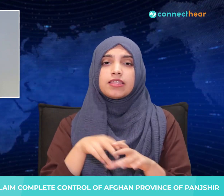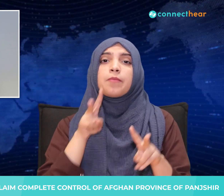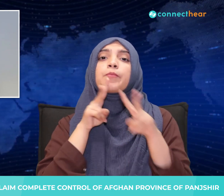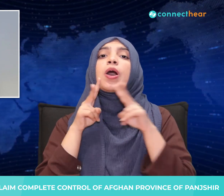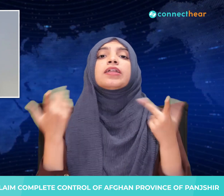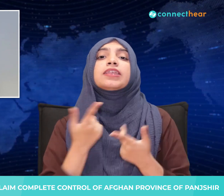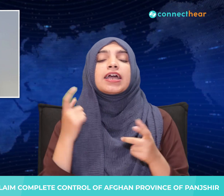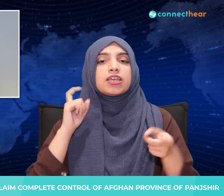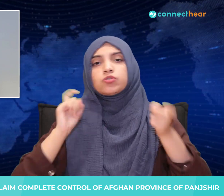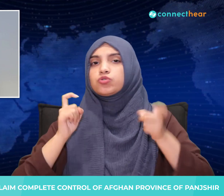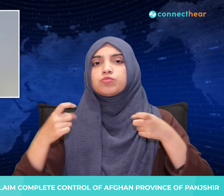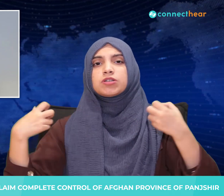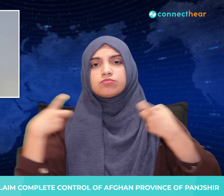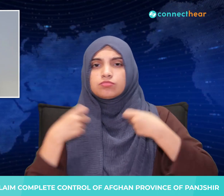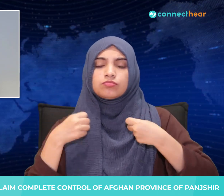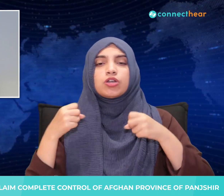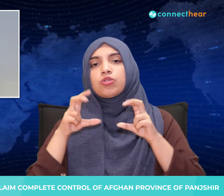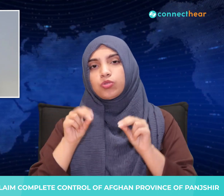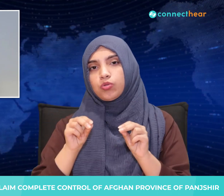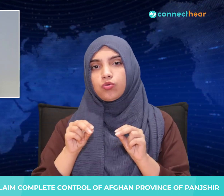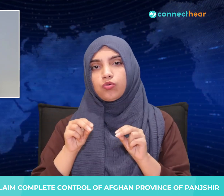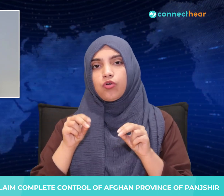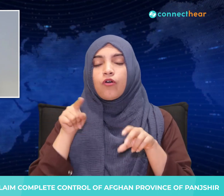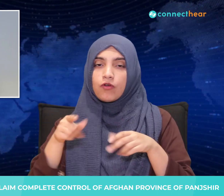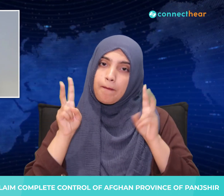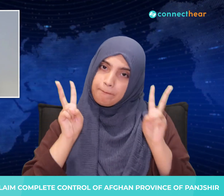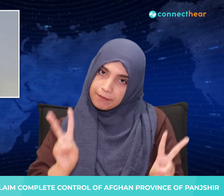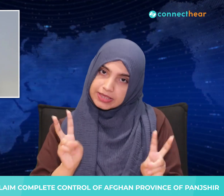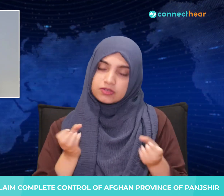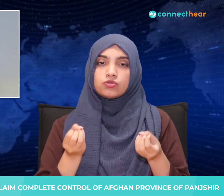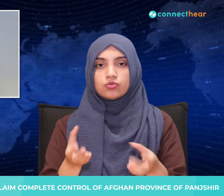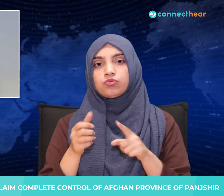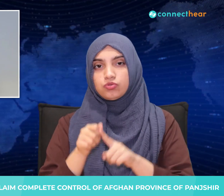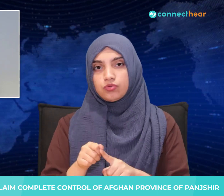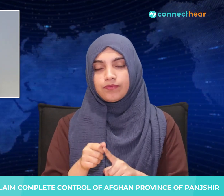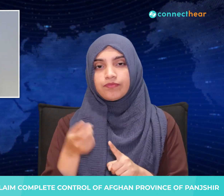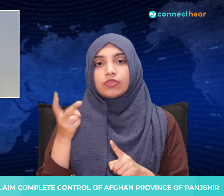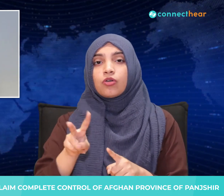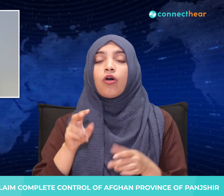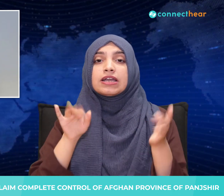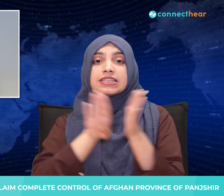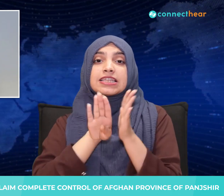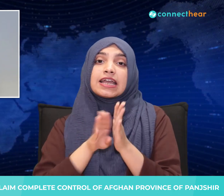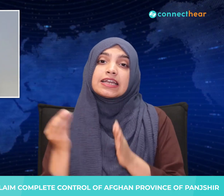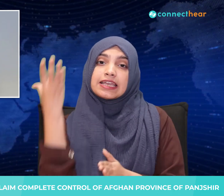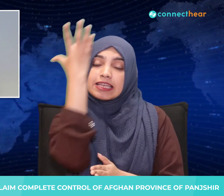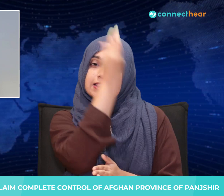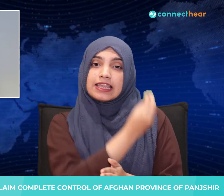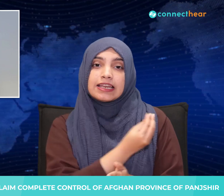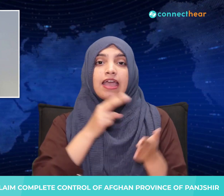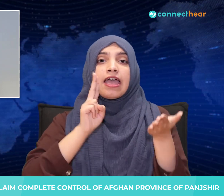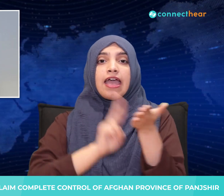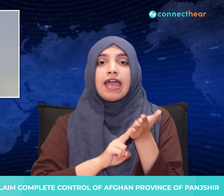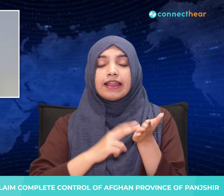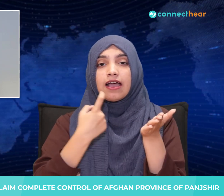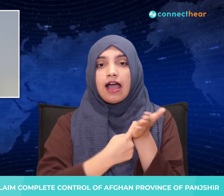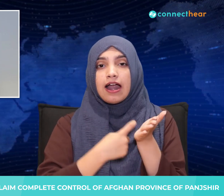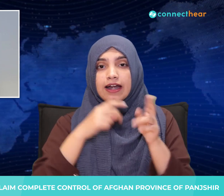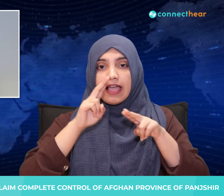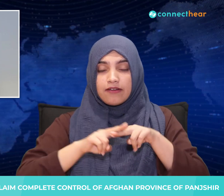There was no immediate response from the Taliban. On Sunday, the NRFA also